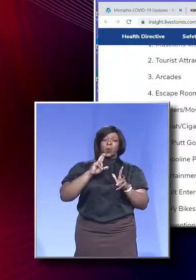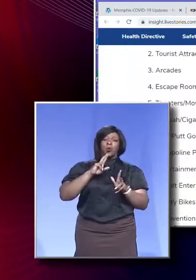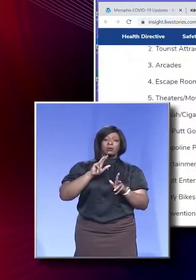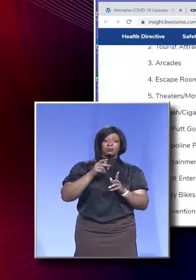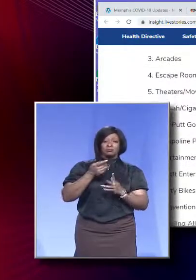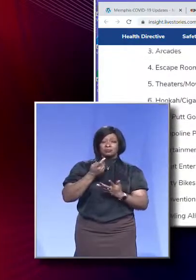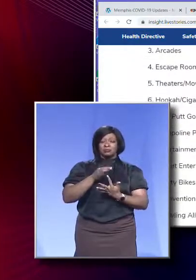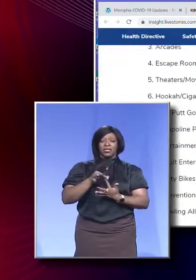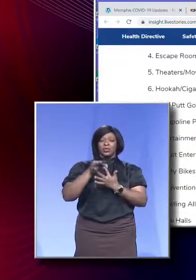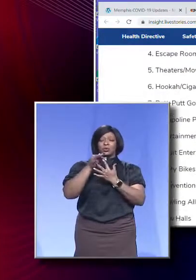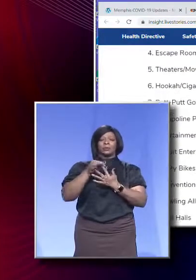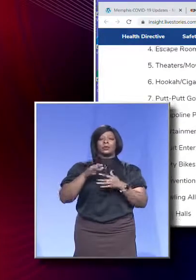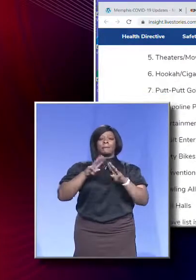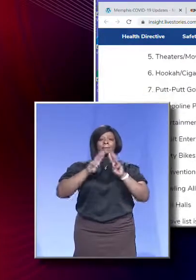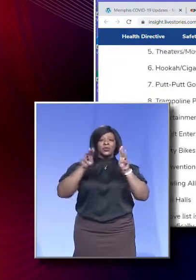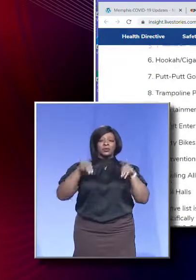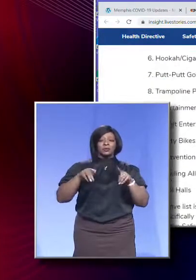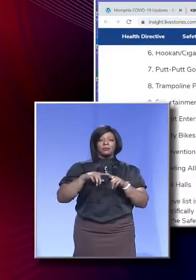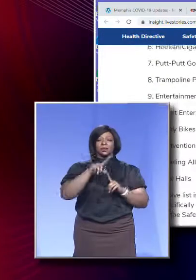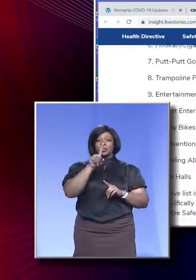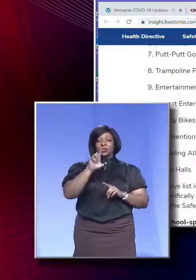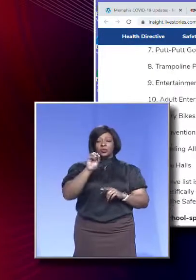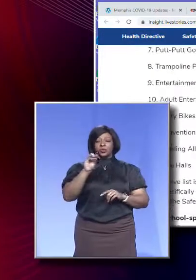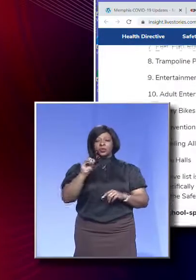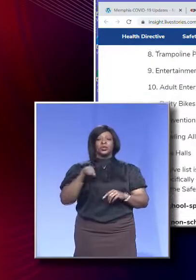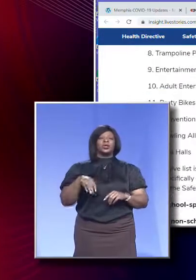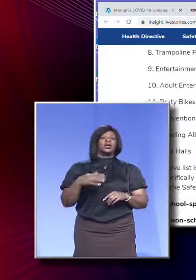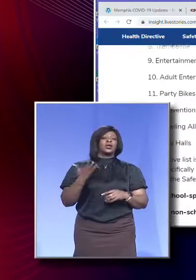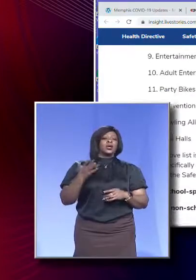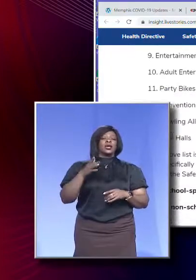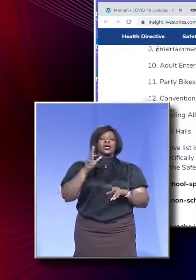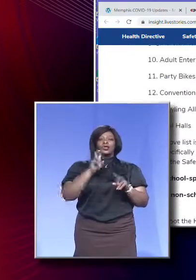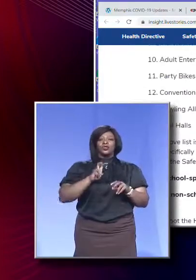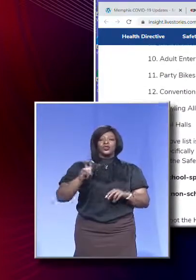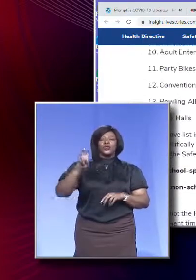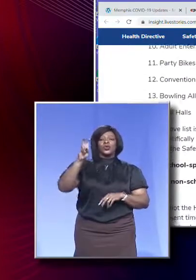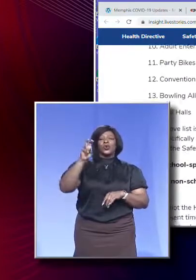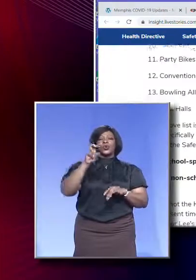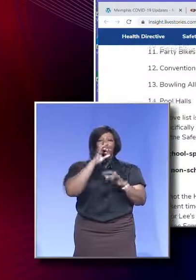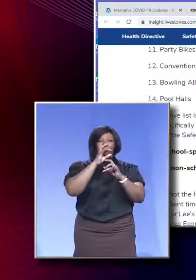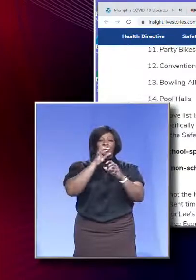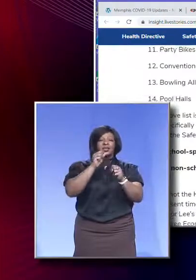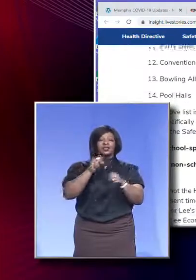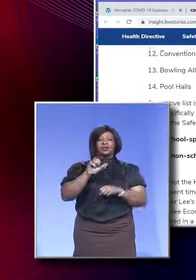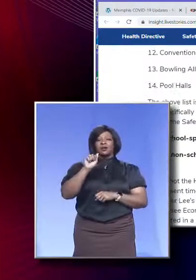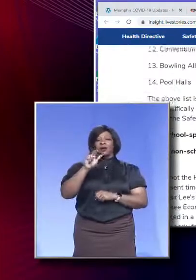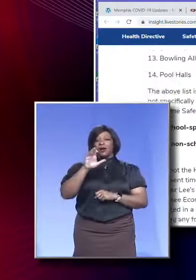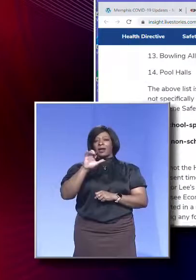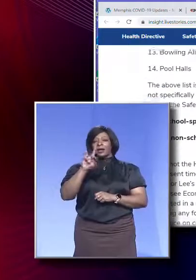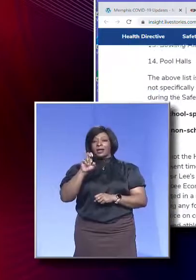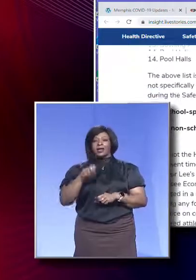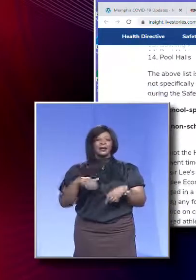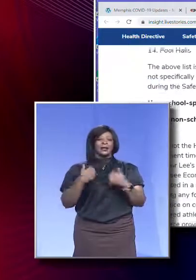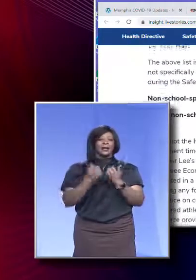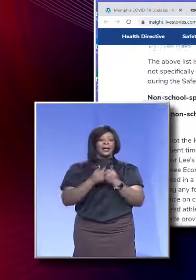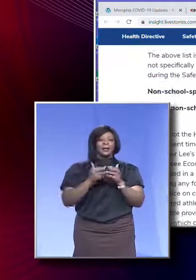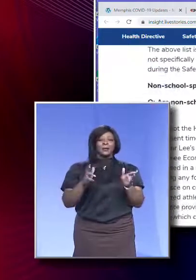but museums and zoos, tourist attractions, arcades, game